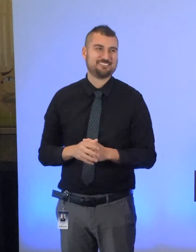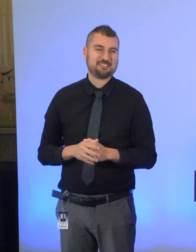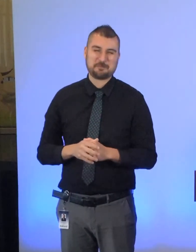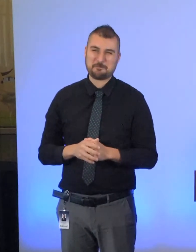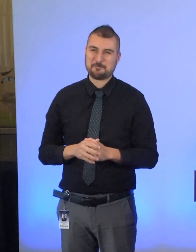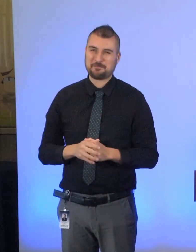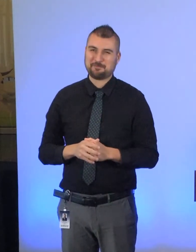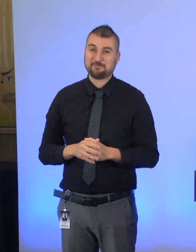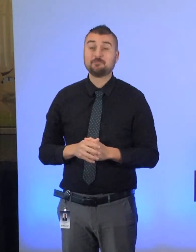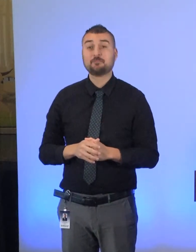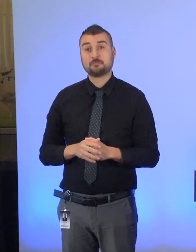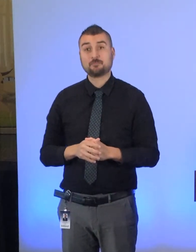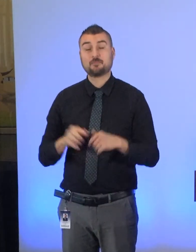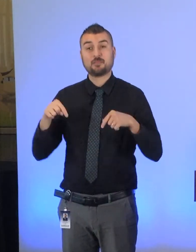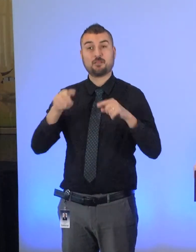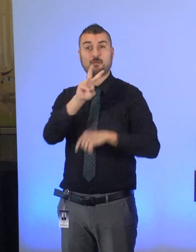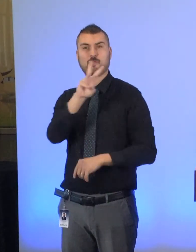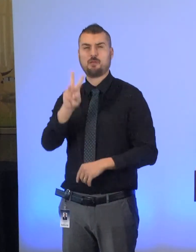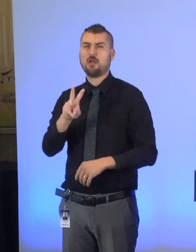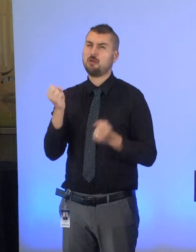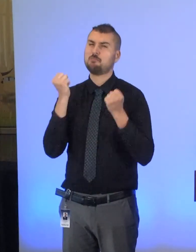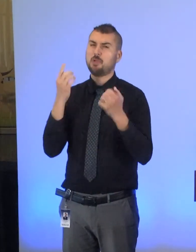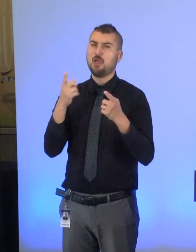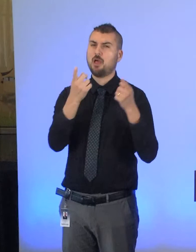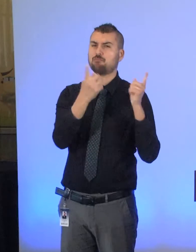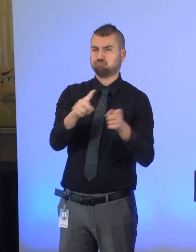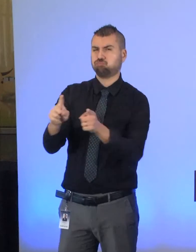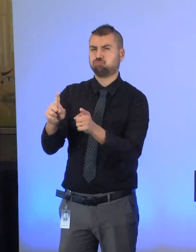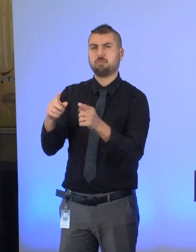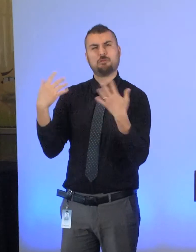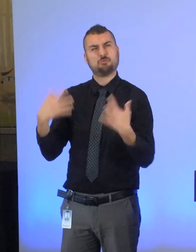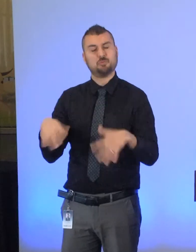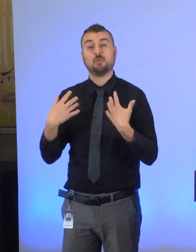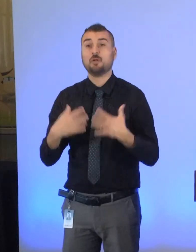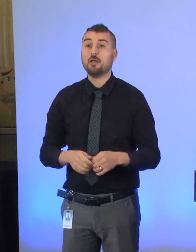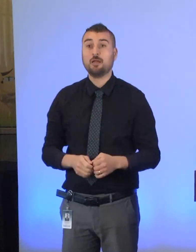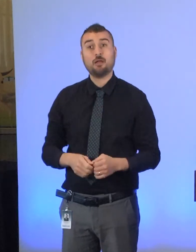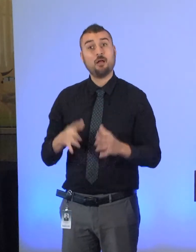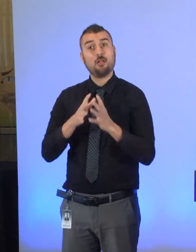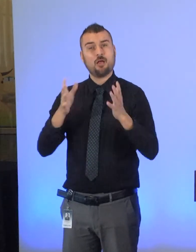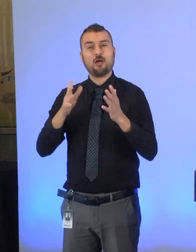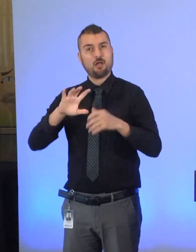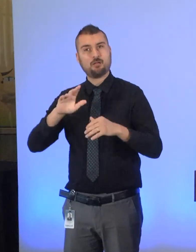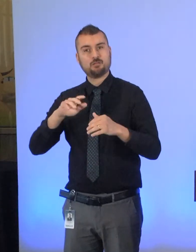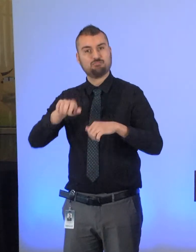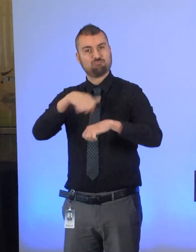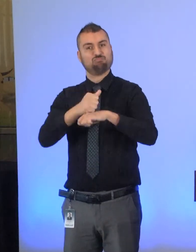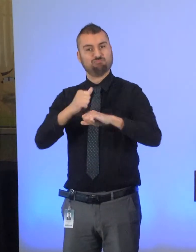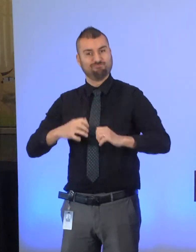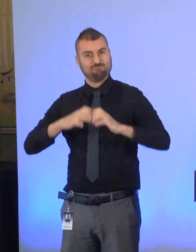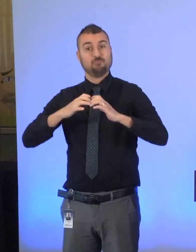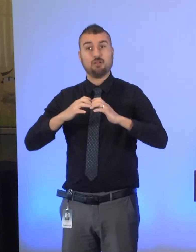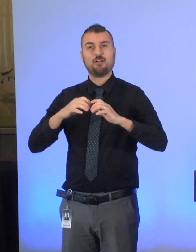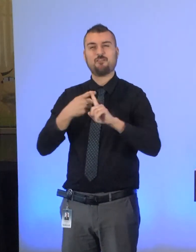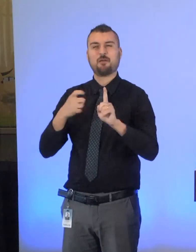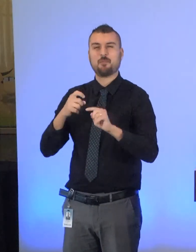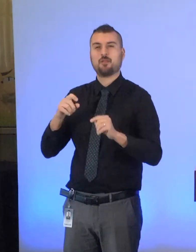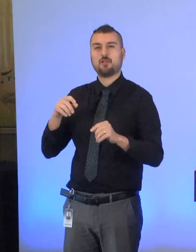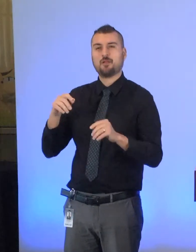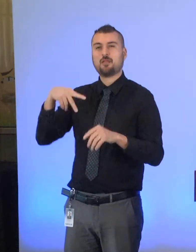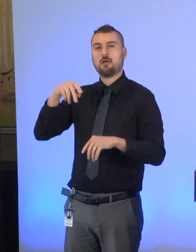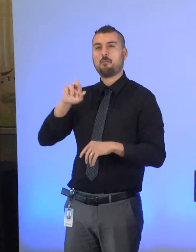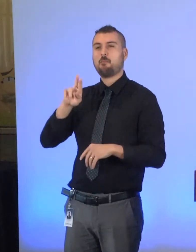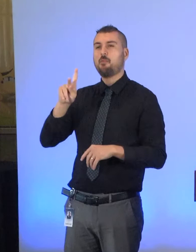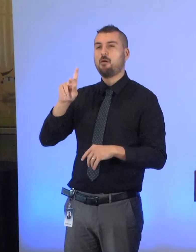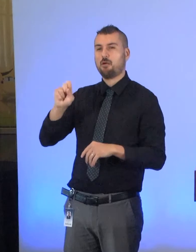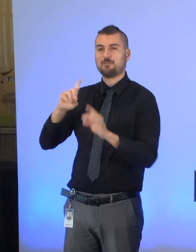So there's always a lot going on in Wichita, and much of it is put on by our hardworking folks at the Parks Department. Next weekend from